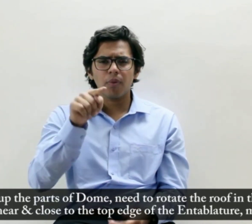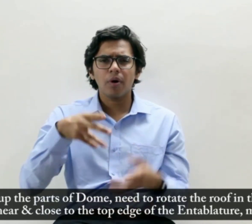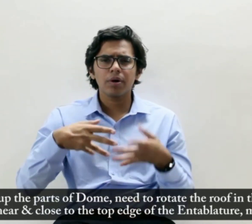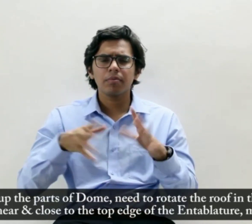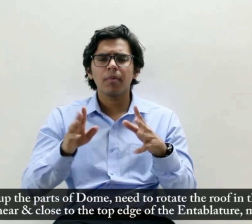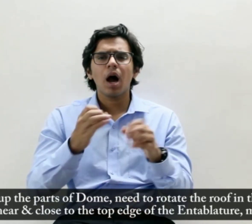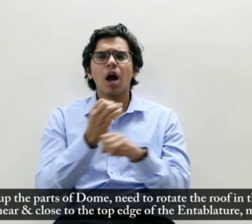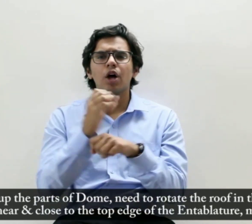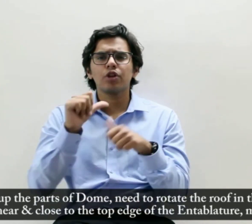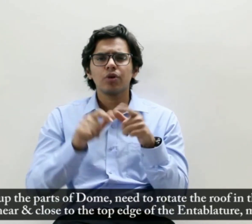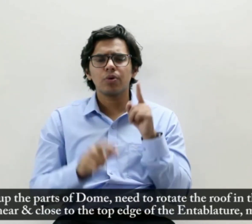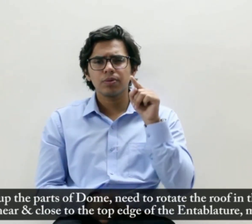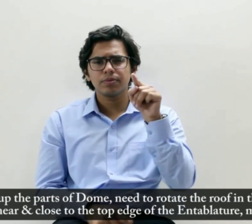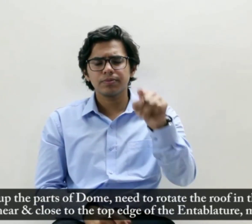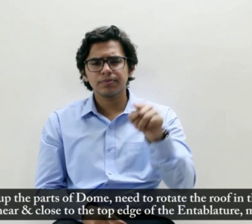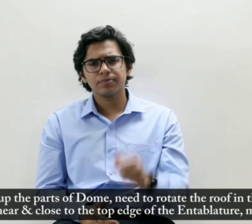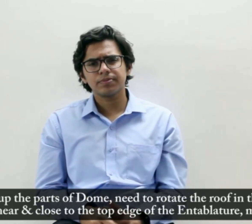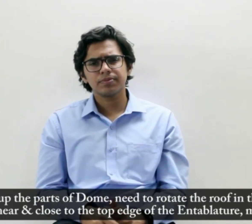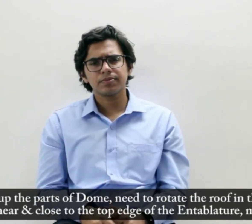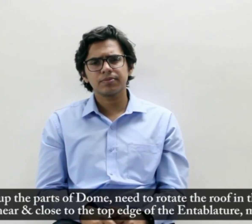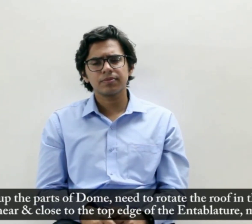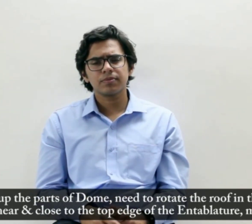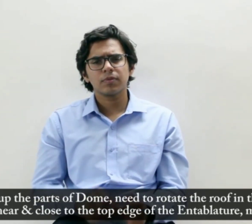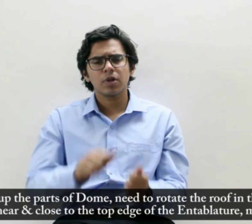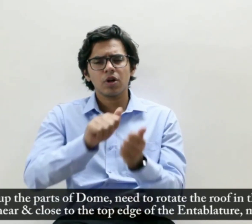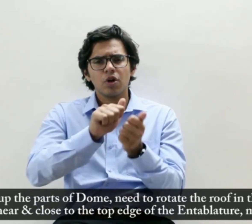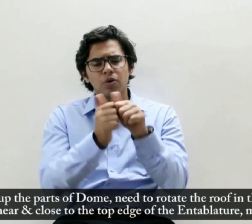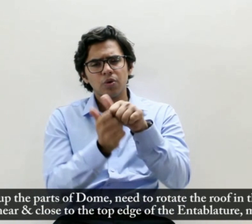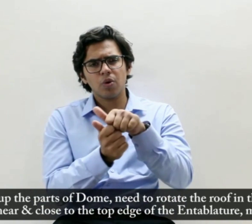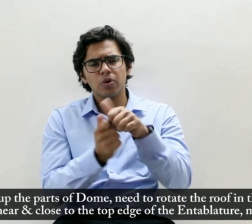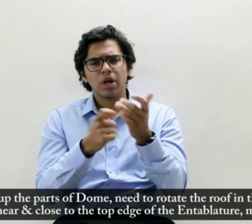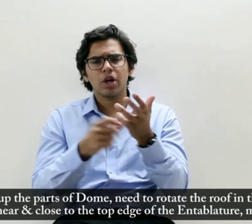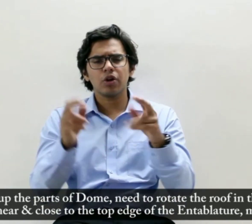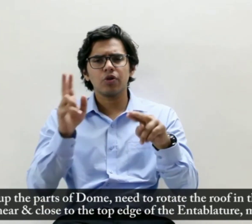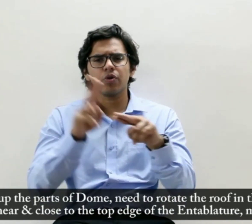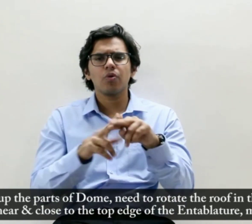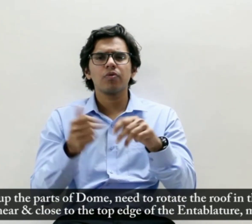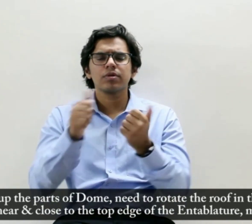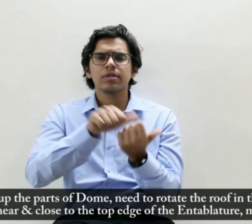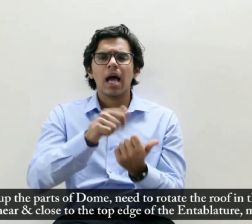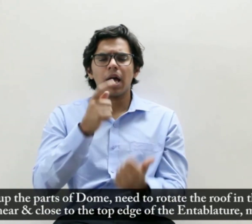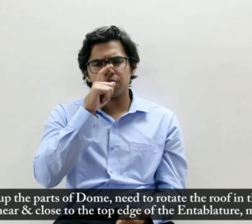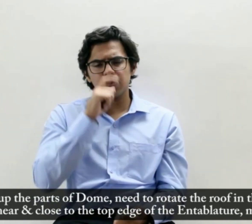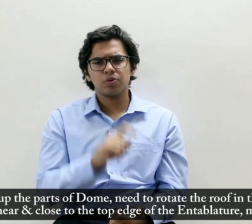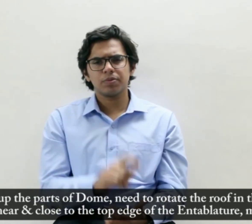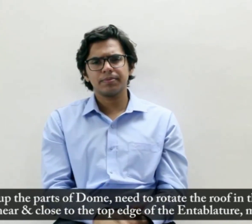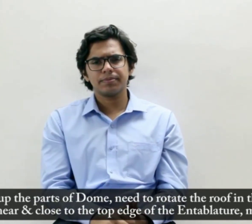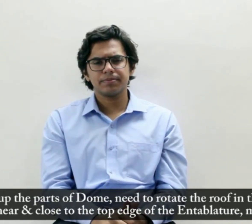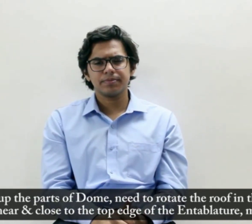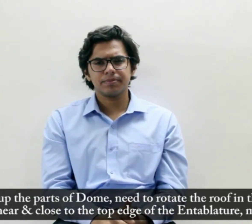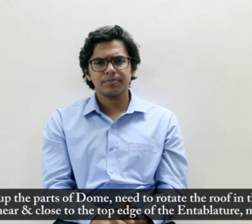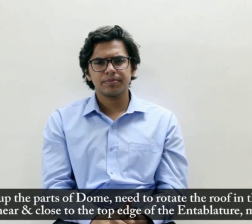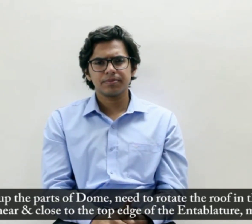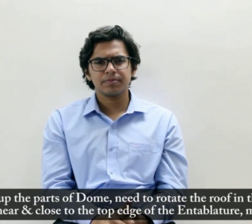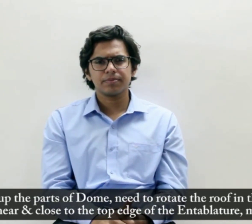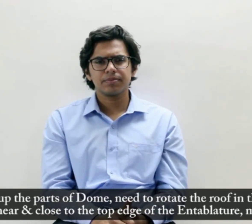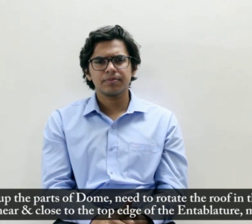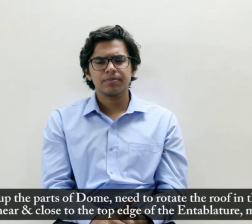for pointing up the parts of dome, need to rotate the roof in the side view. For placing it